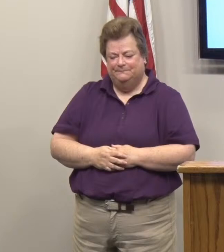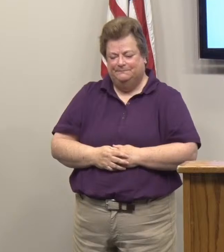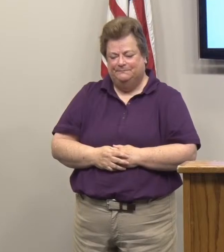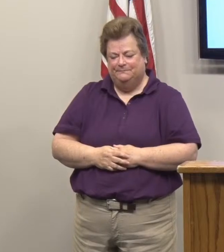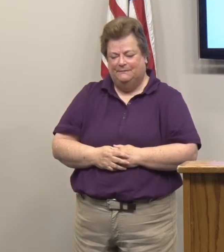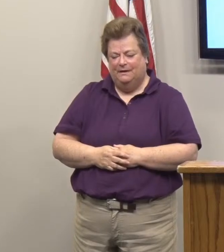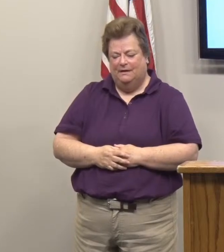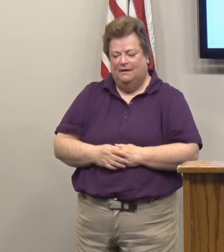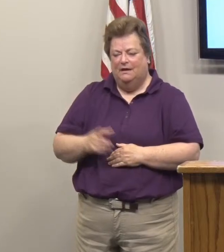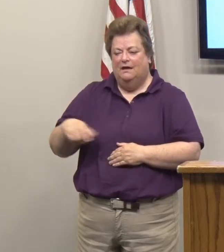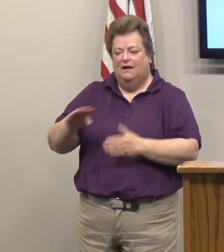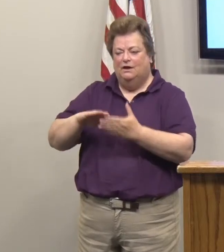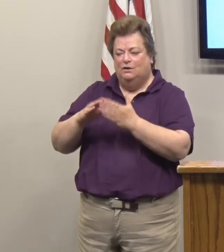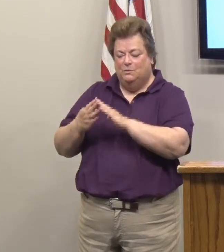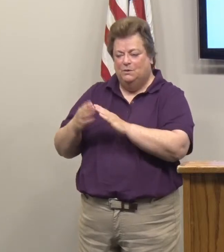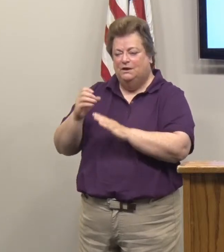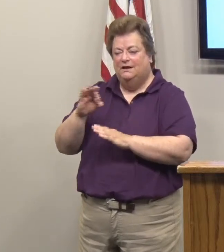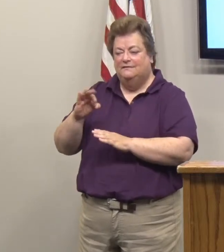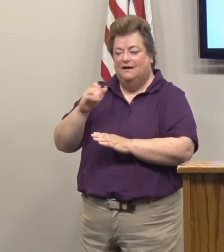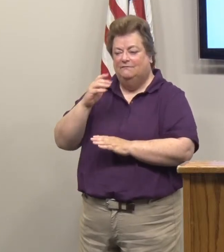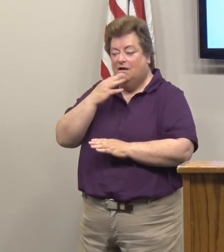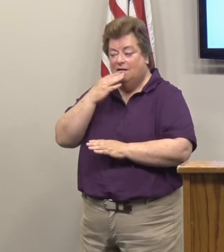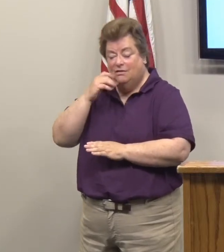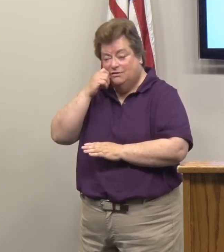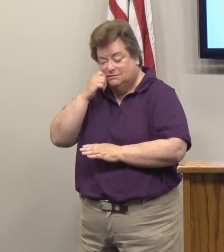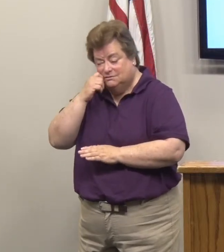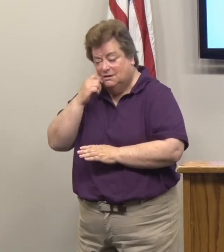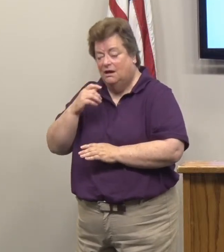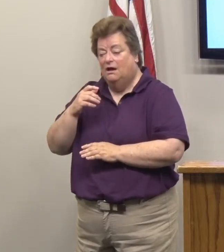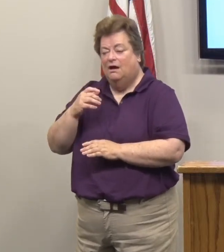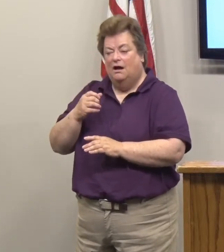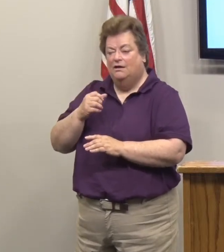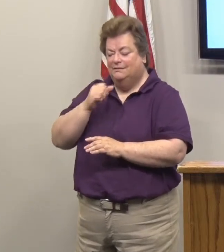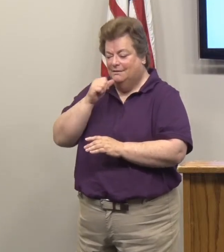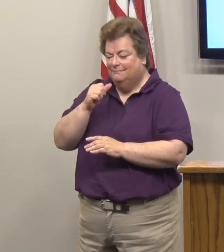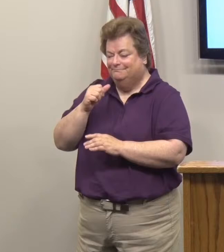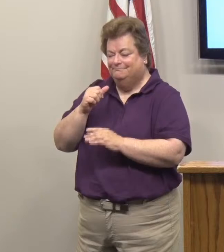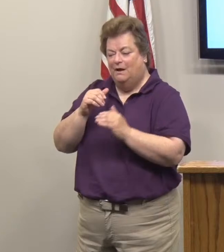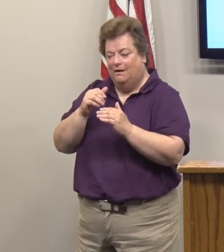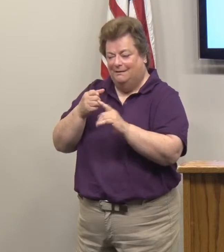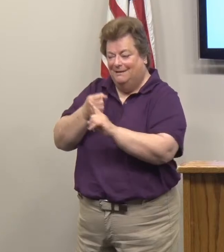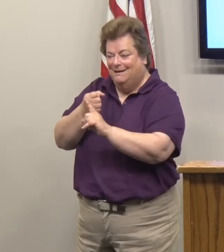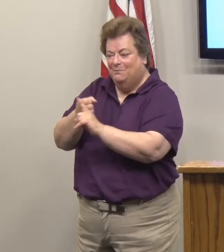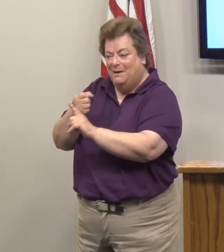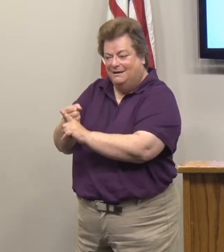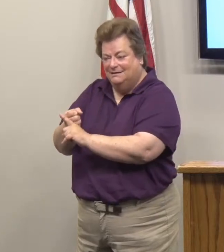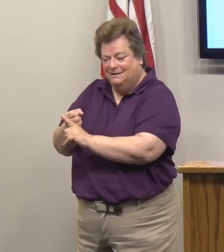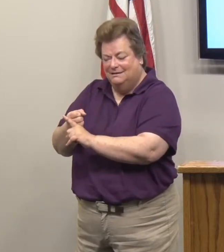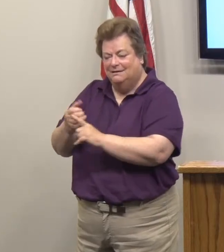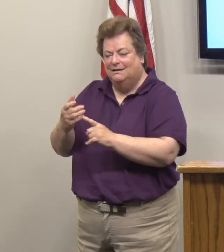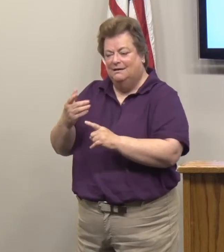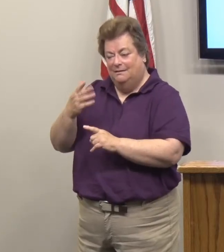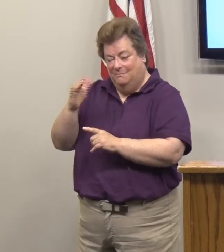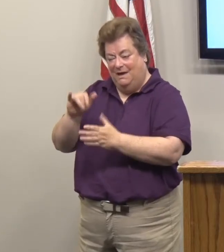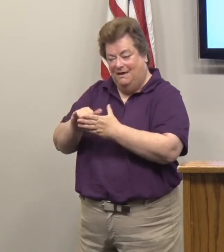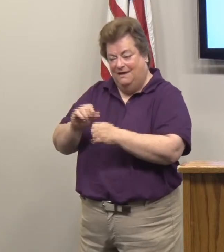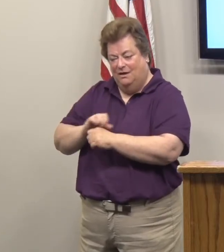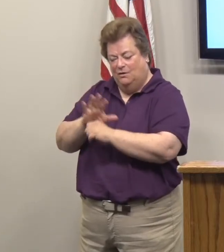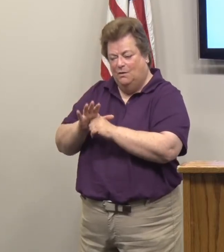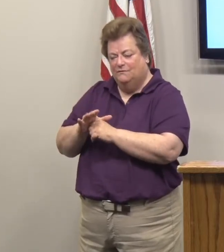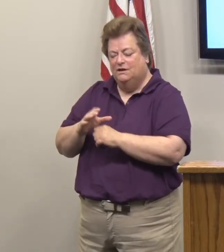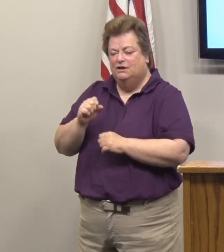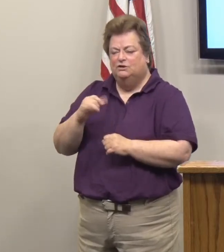of COVID-19 to be spreading the disease. And that's one of the things that makes it such a difficult and invisible threat.